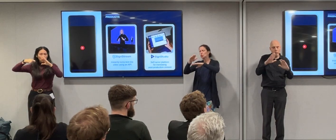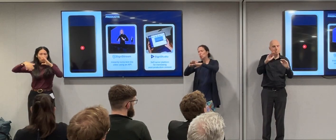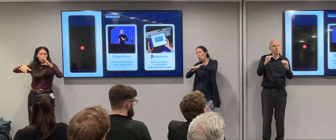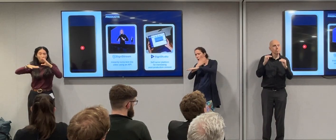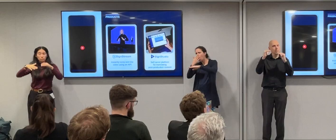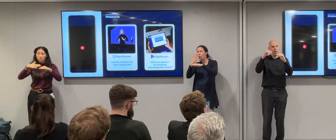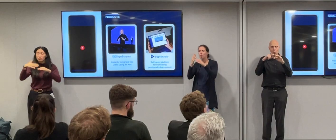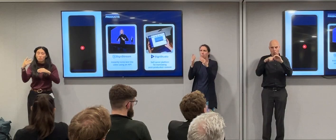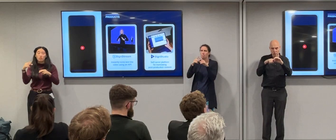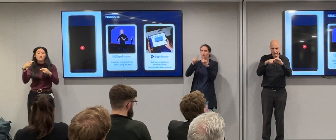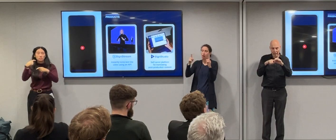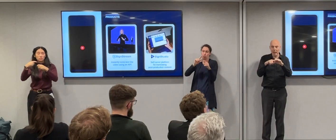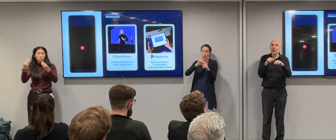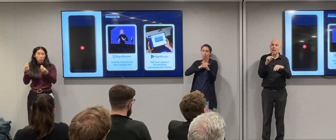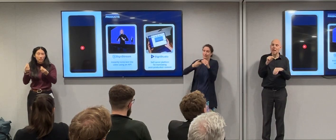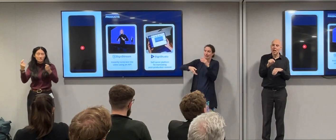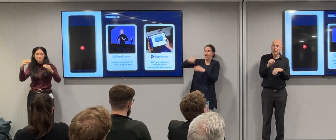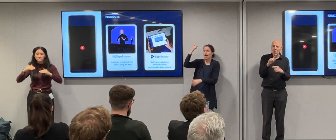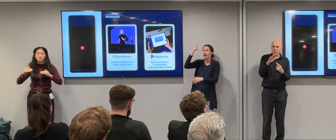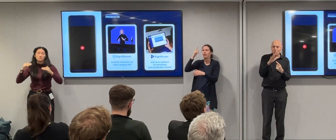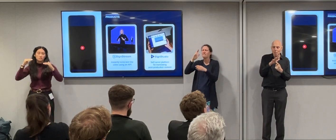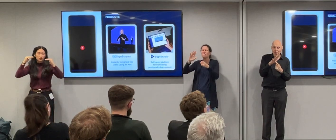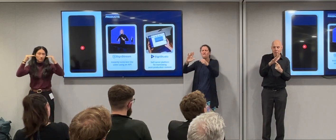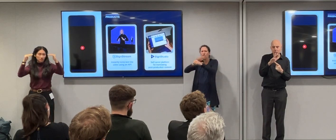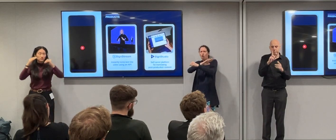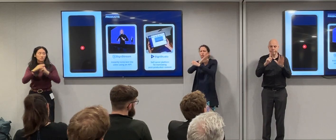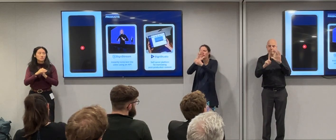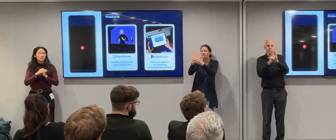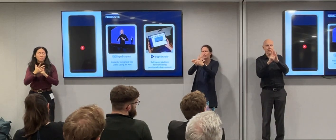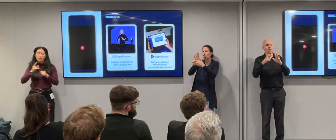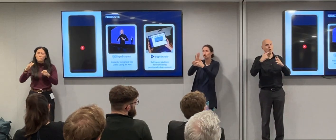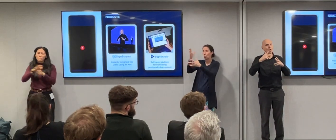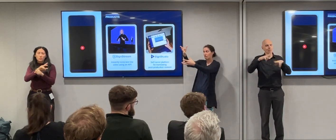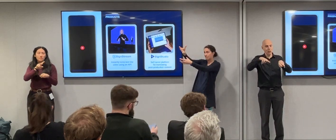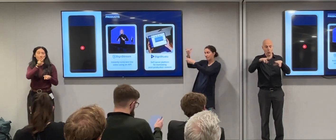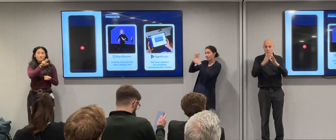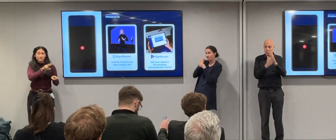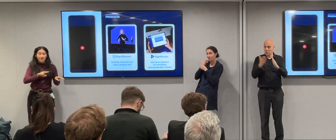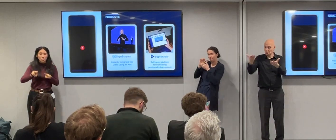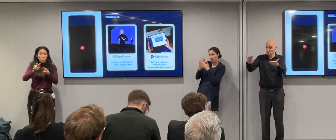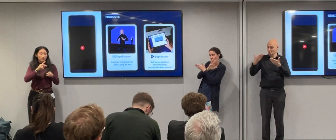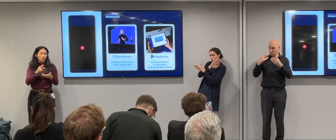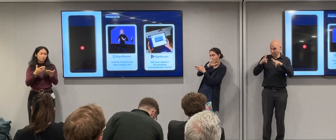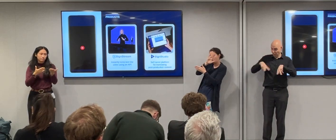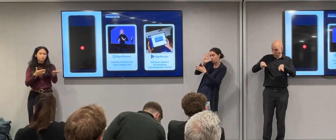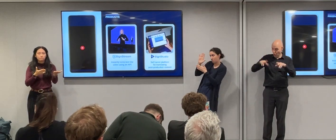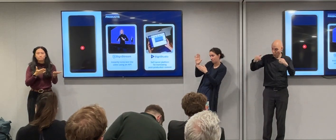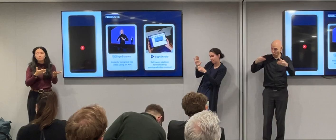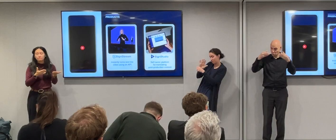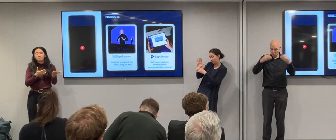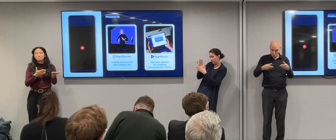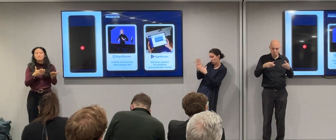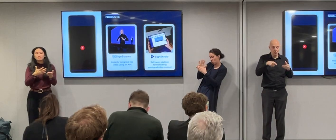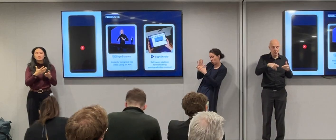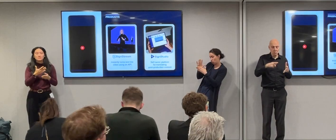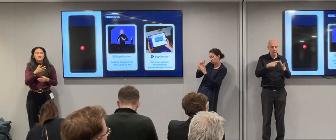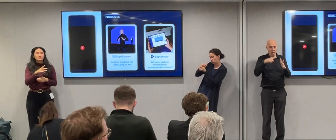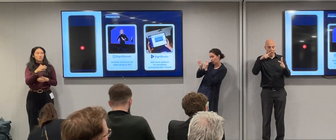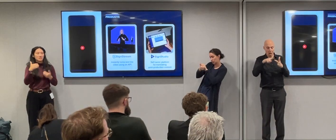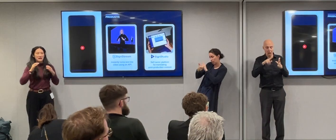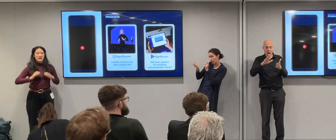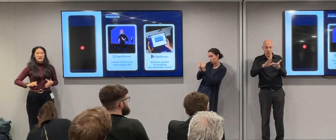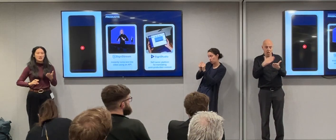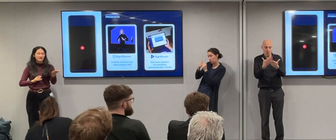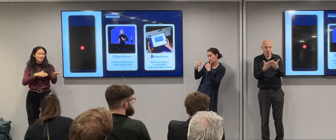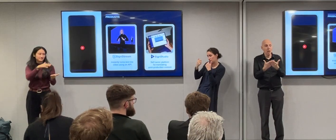quality process, mainly translating full videos. So we take in a full video from a client, we translate them using AI with humans